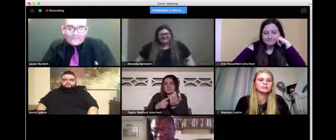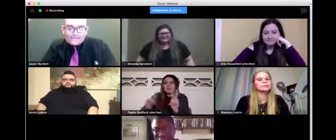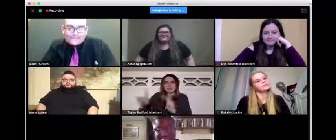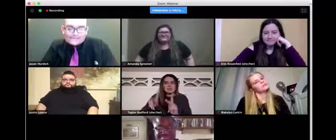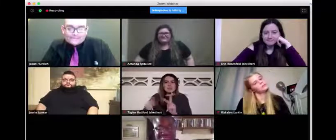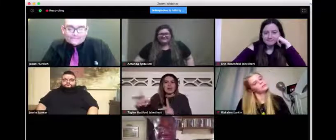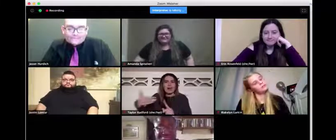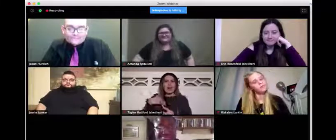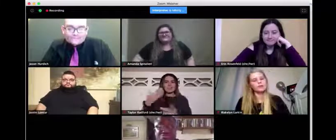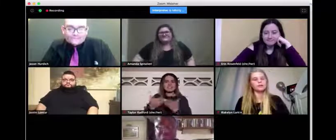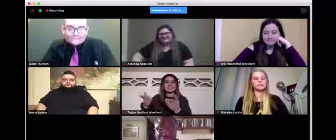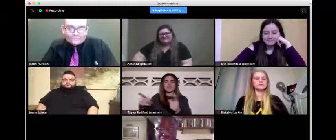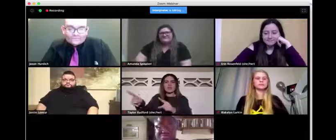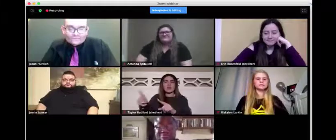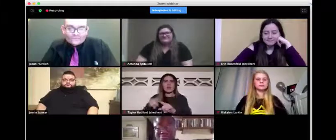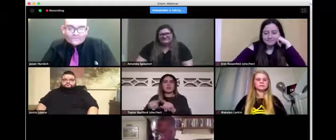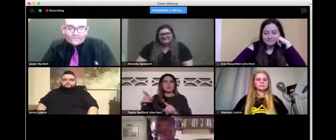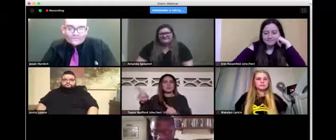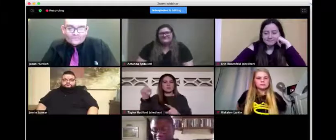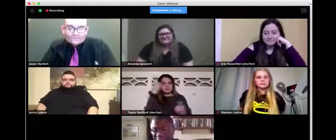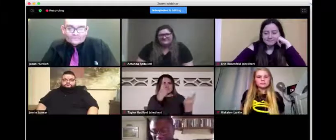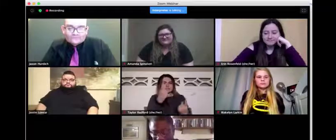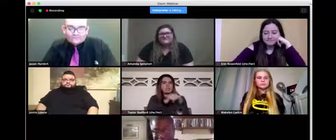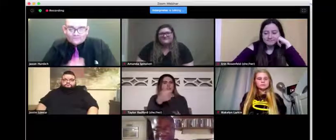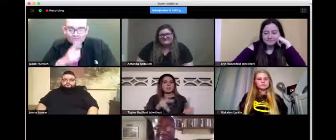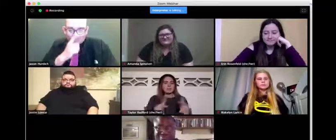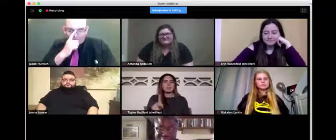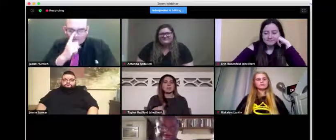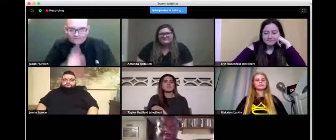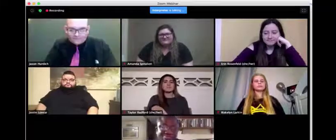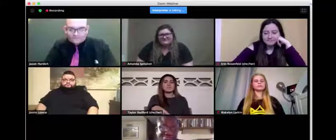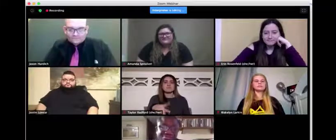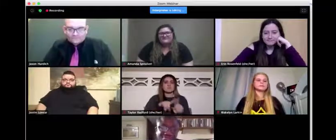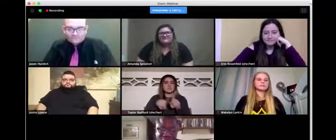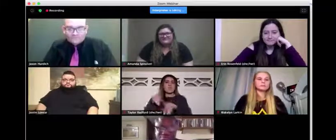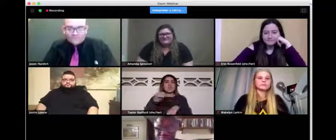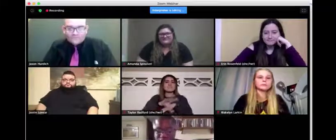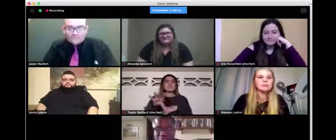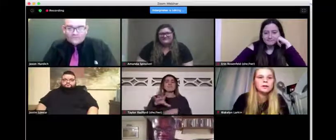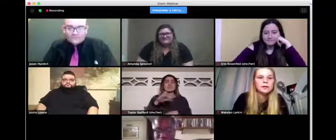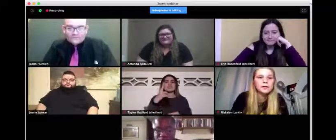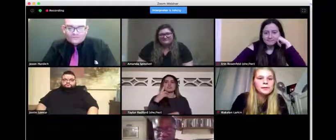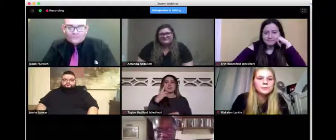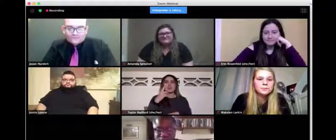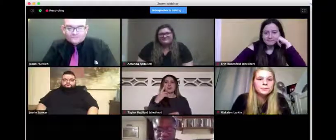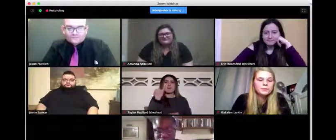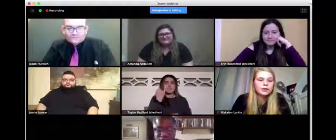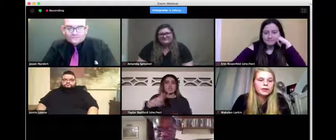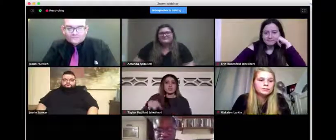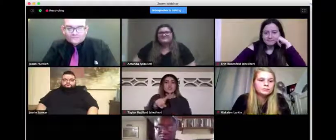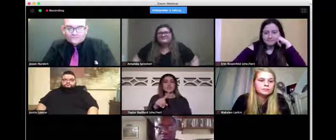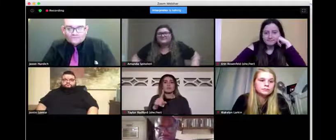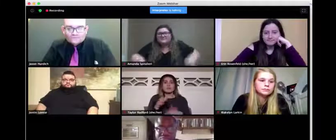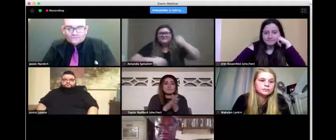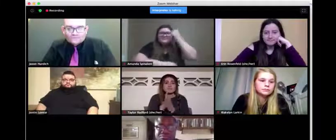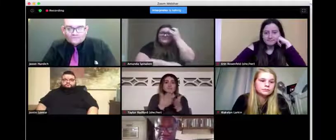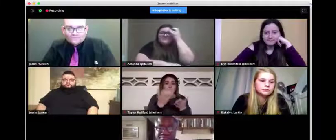they have issues. But as an influencer, you have to, if you're motivated to become an influencer, just be aware that it's not easy.